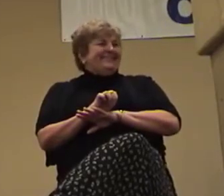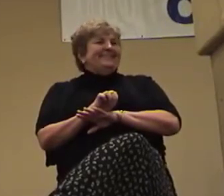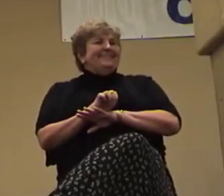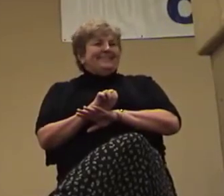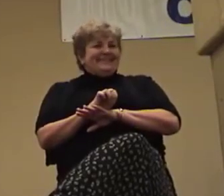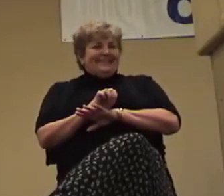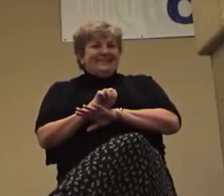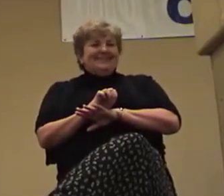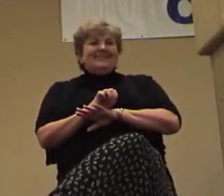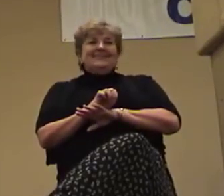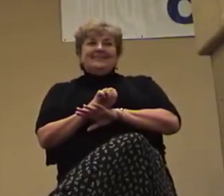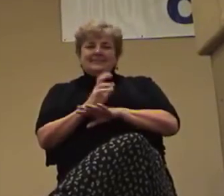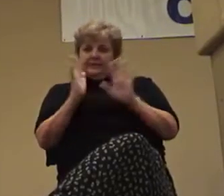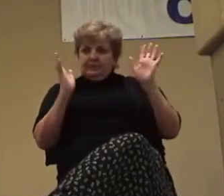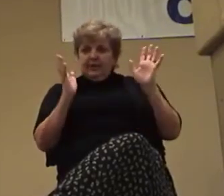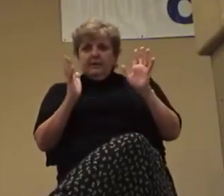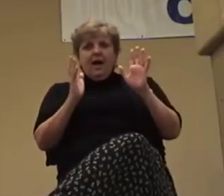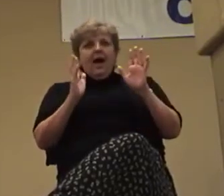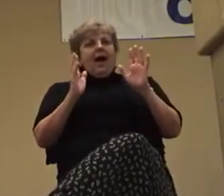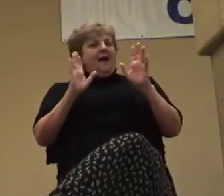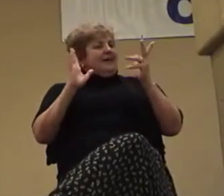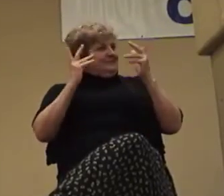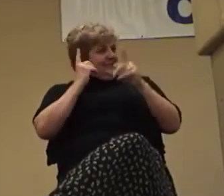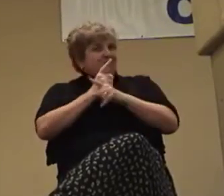People were like, that's right, it would work out.